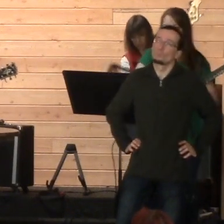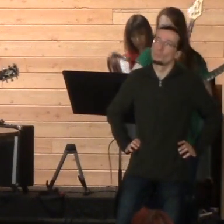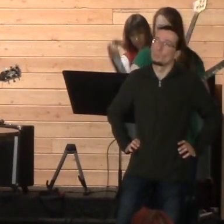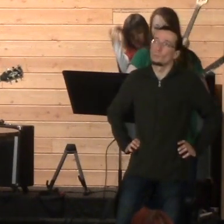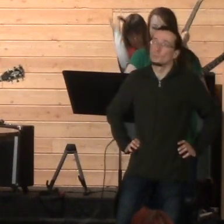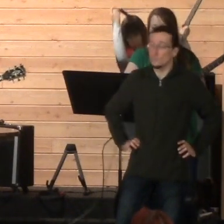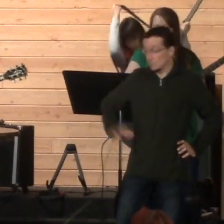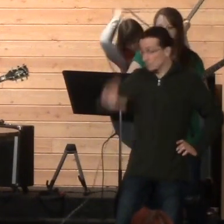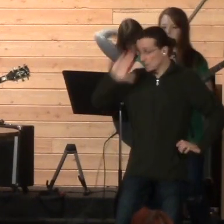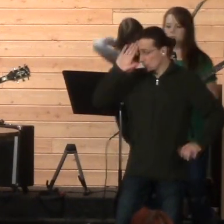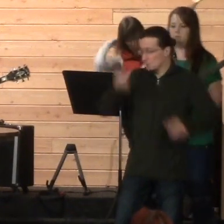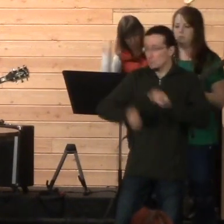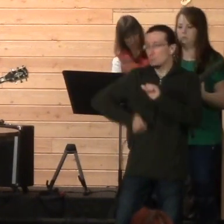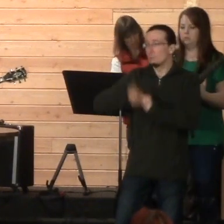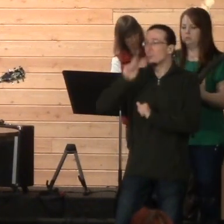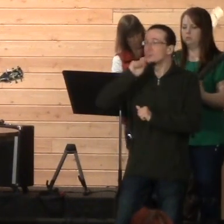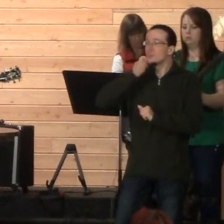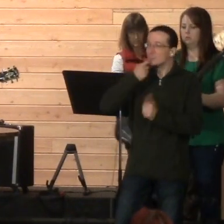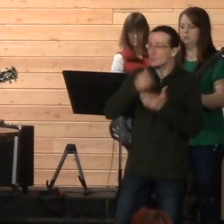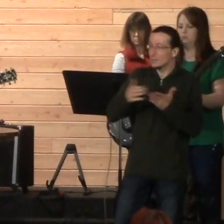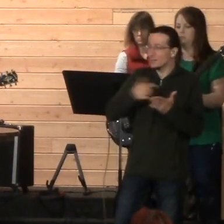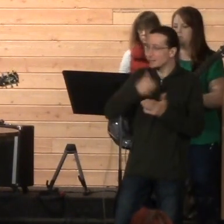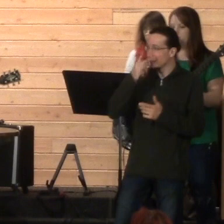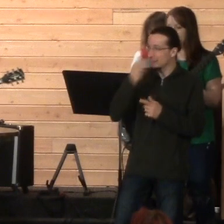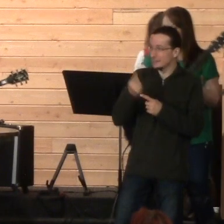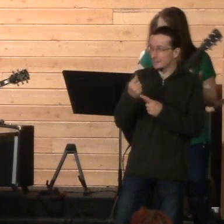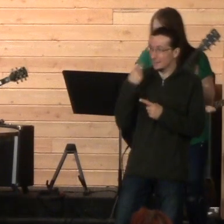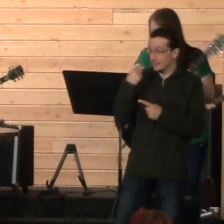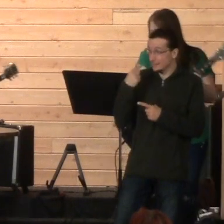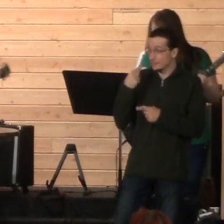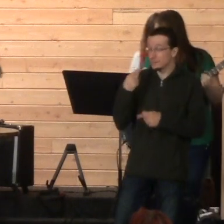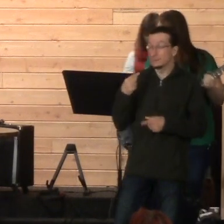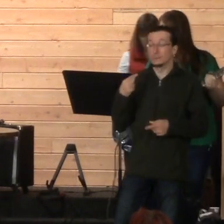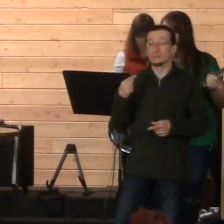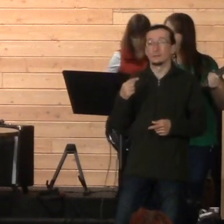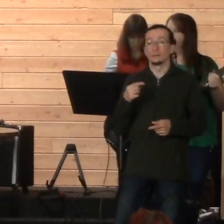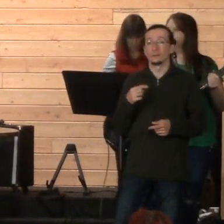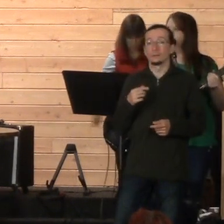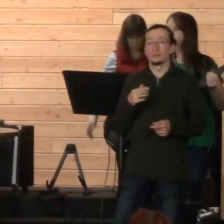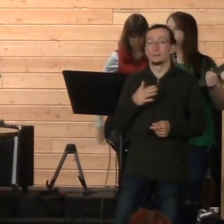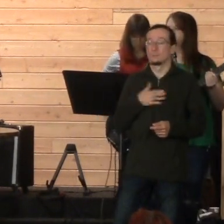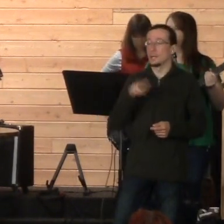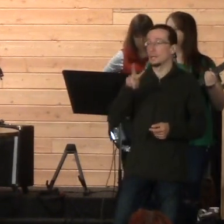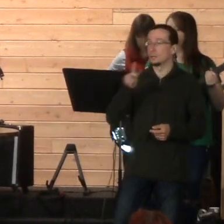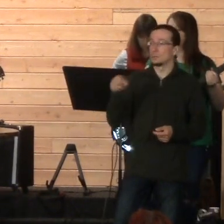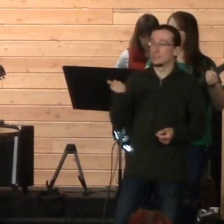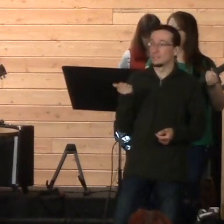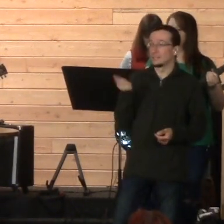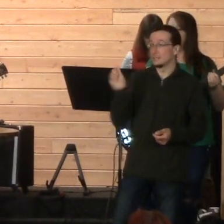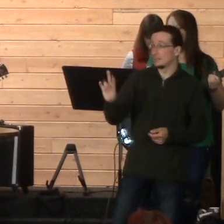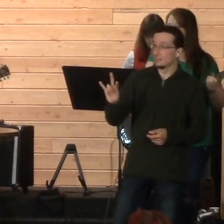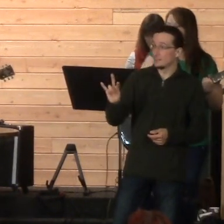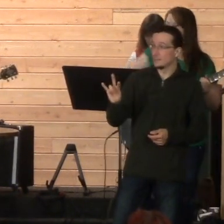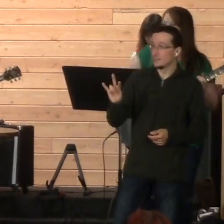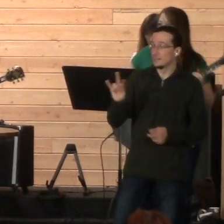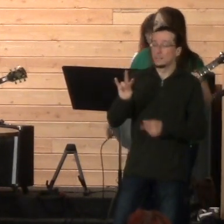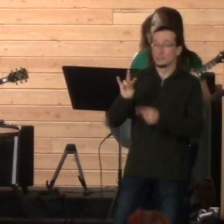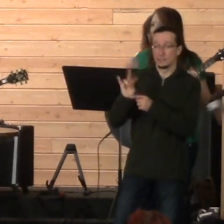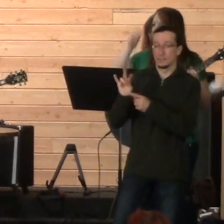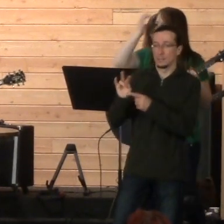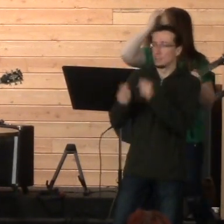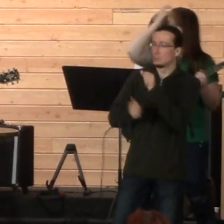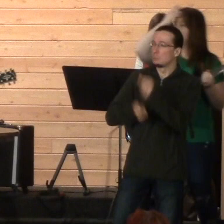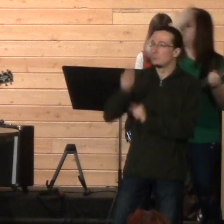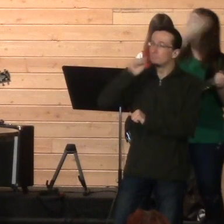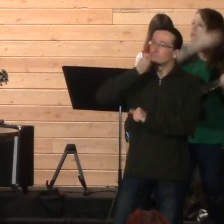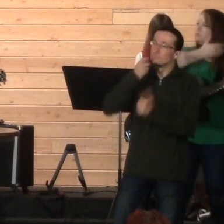you know what the coolest thing I ever saw last year, my 2017, the coolest thing that I got